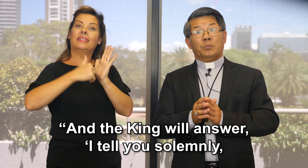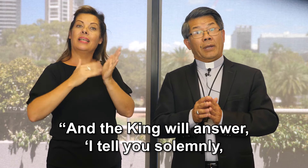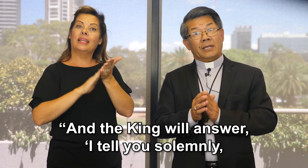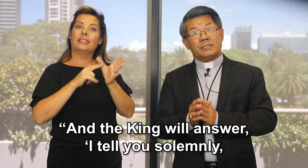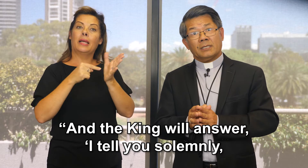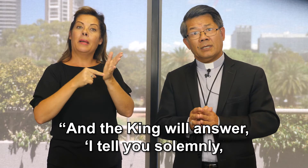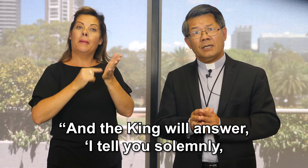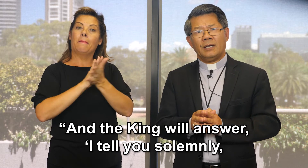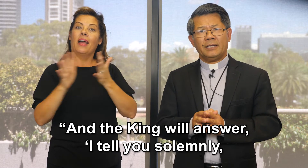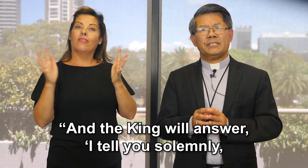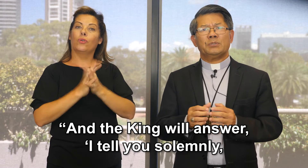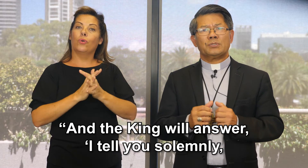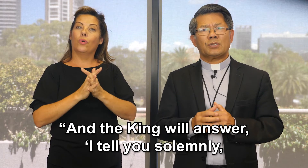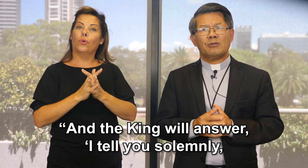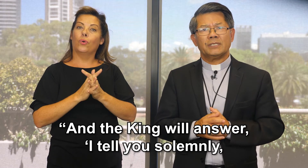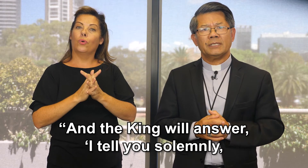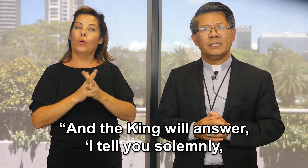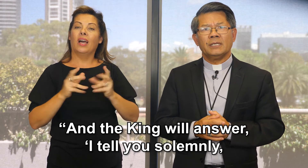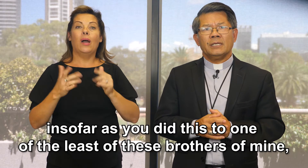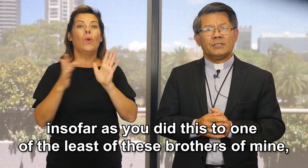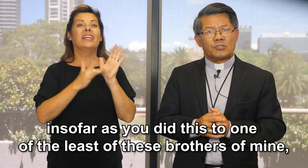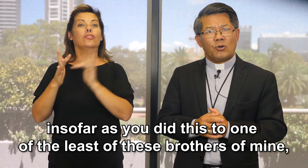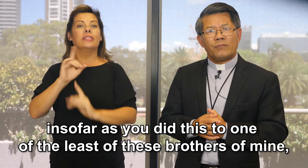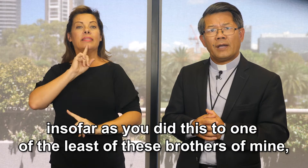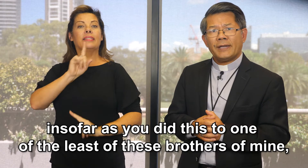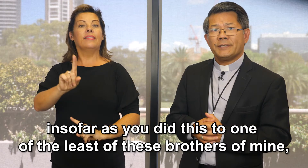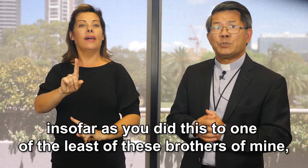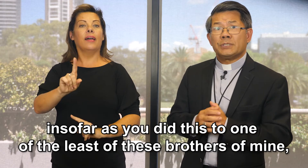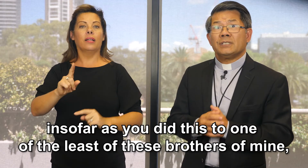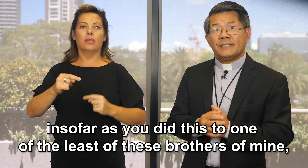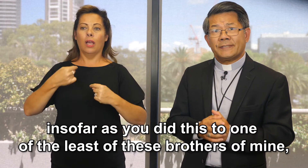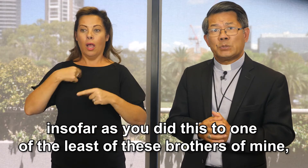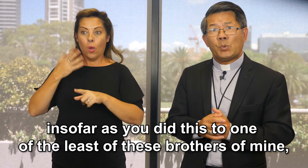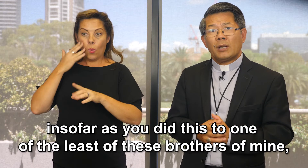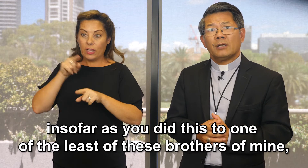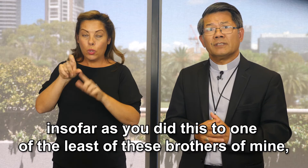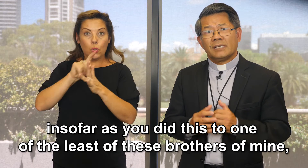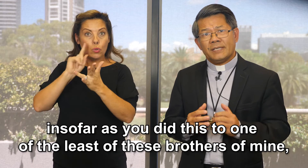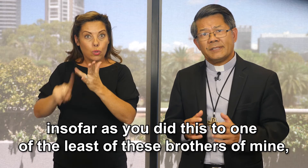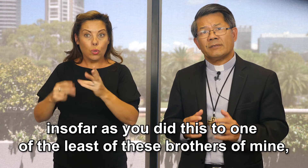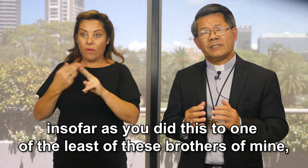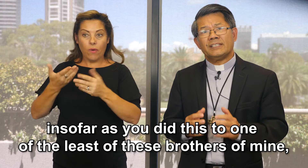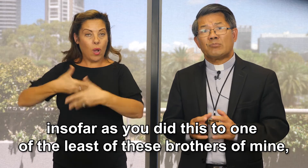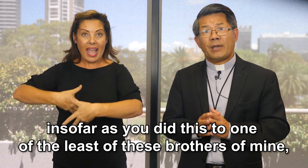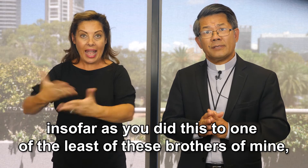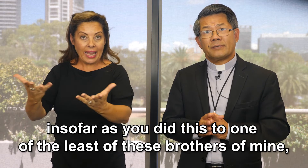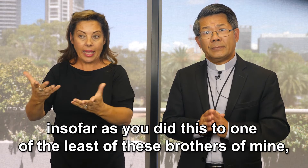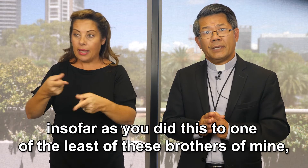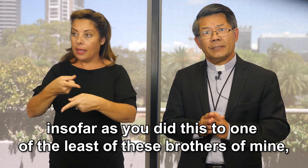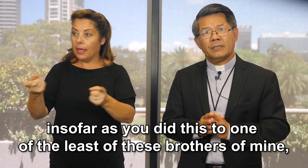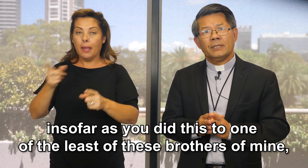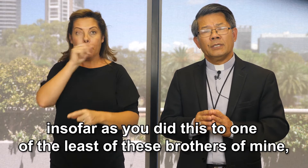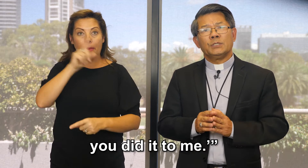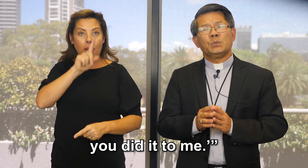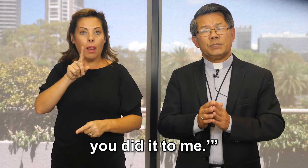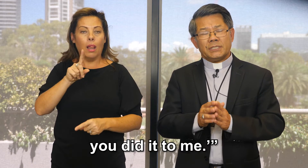King will answer, 'I tell you solemnly, in so far as you did this to one of the least of these brothers of